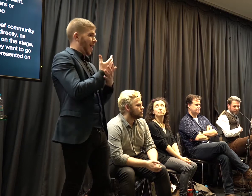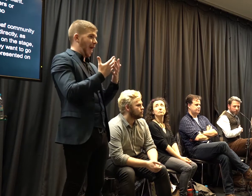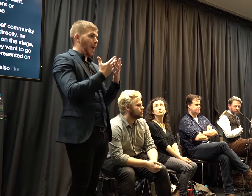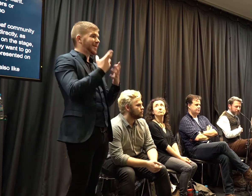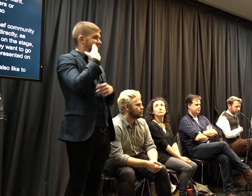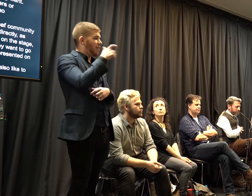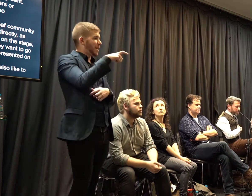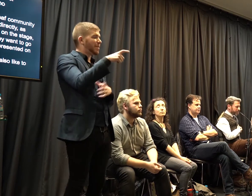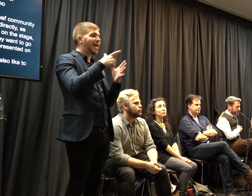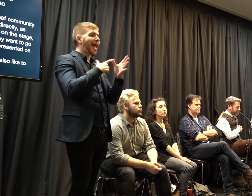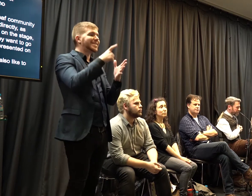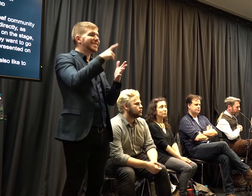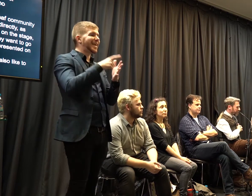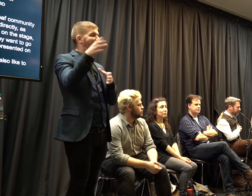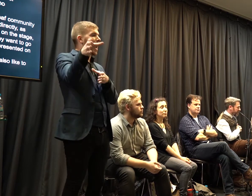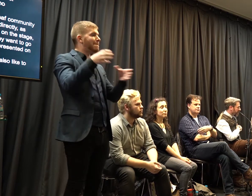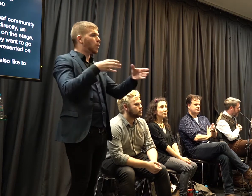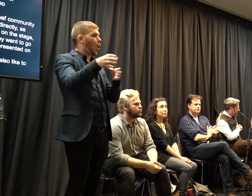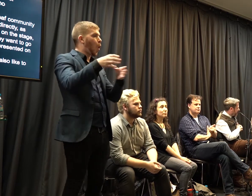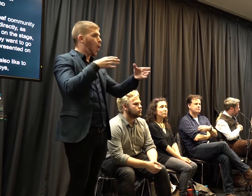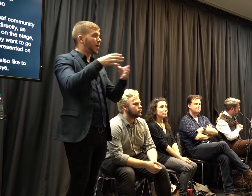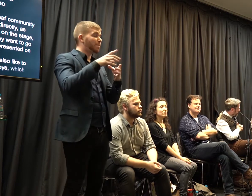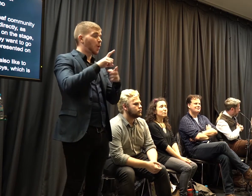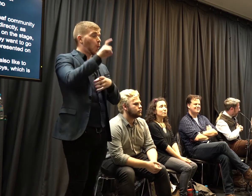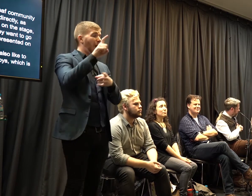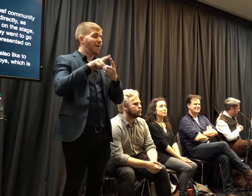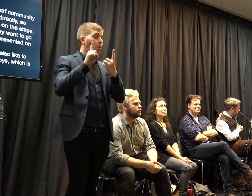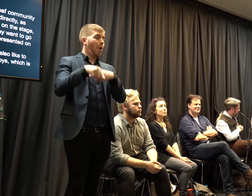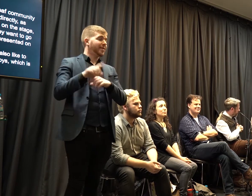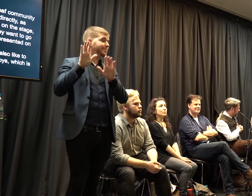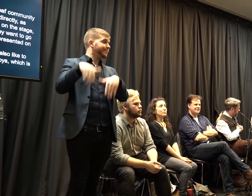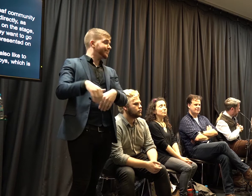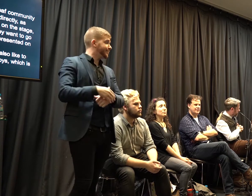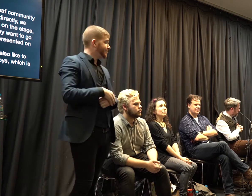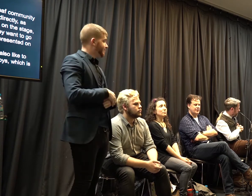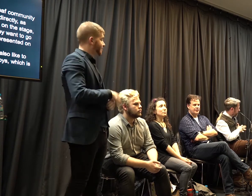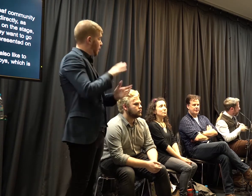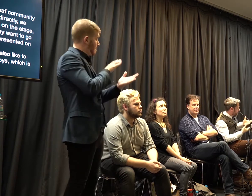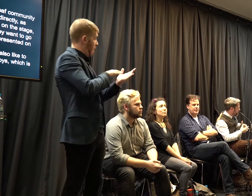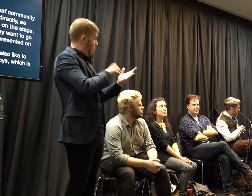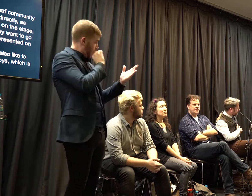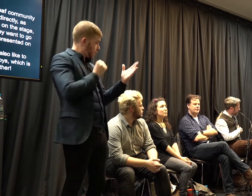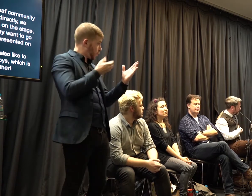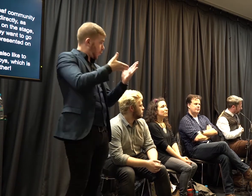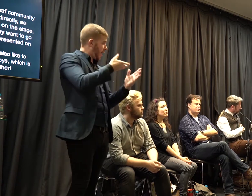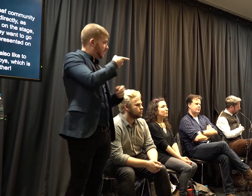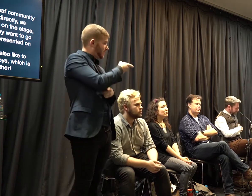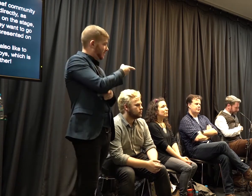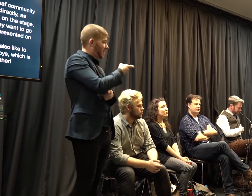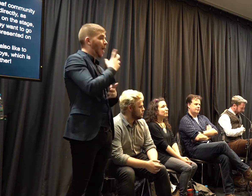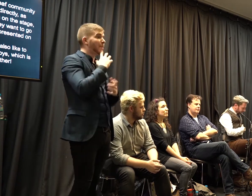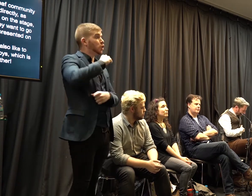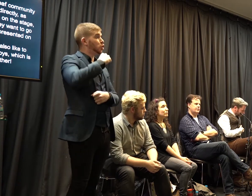ACE employs, which is a question they probably wouldn't answer either. Michael, do you have anything to add on? I'm going to bring the